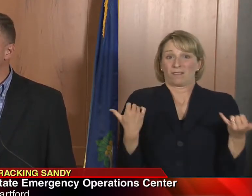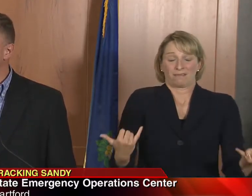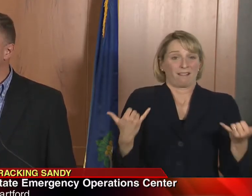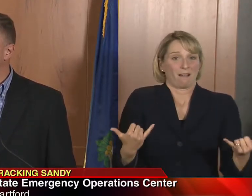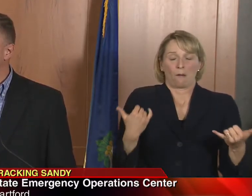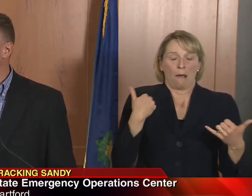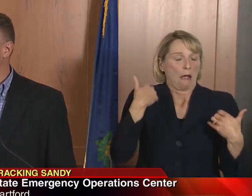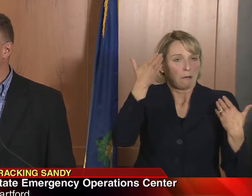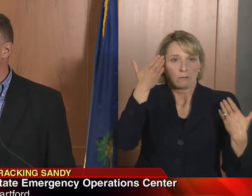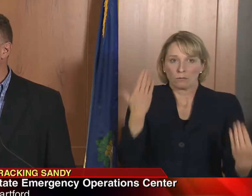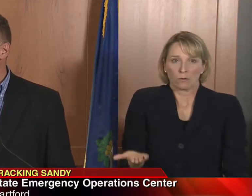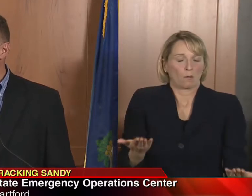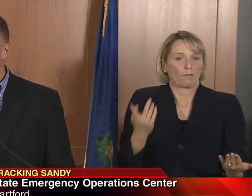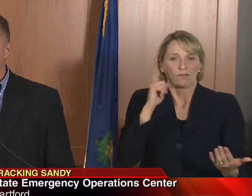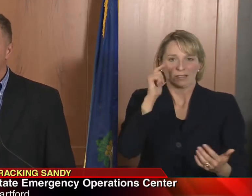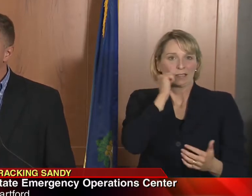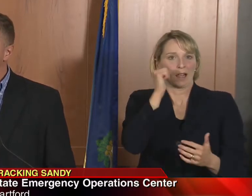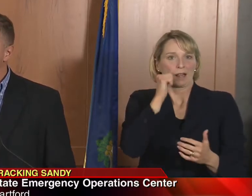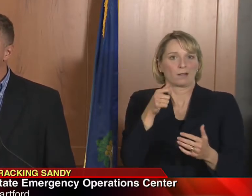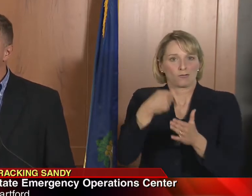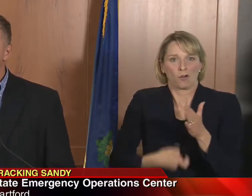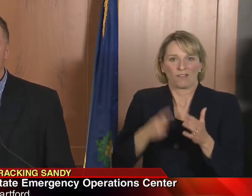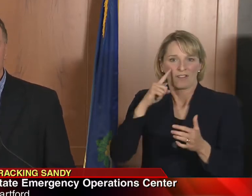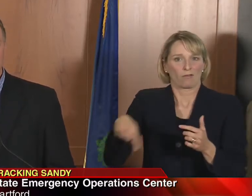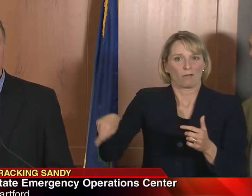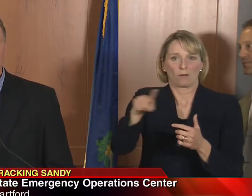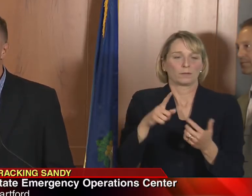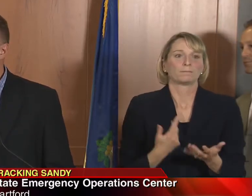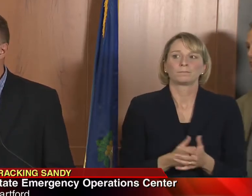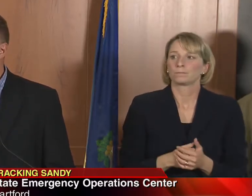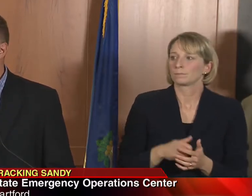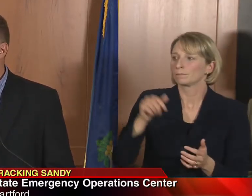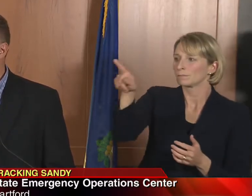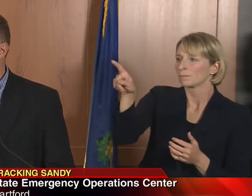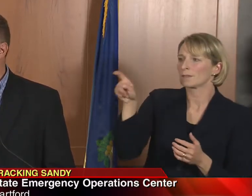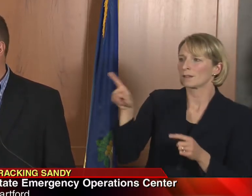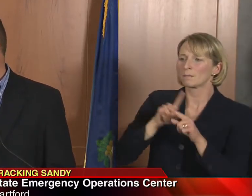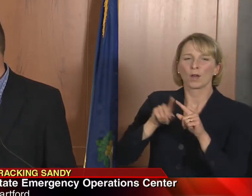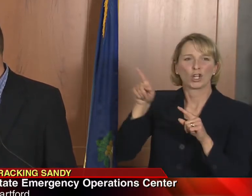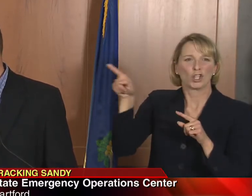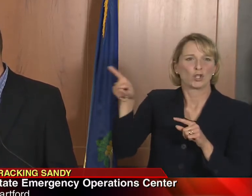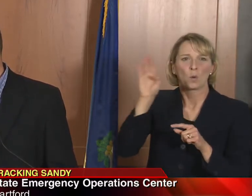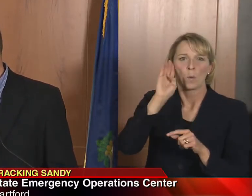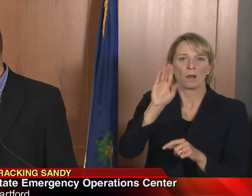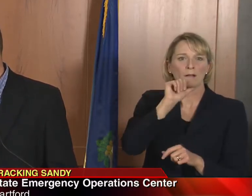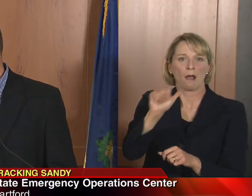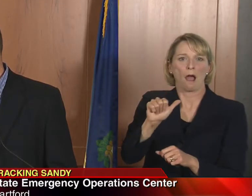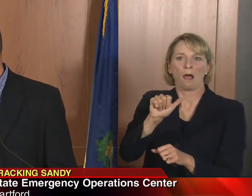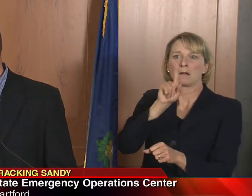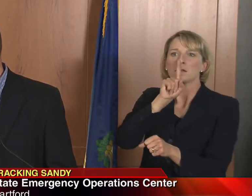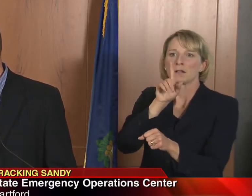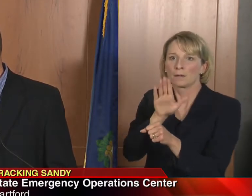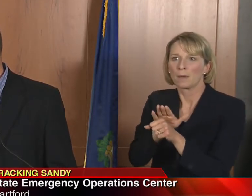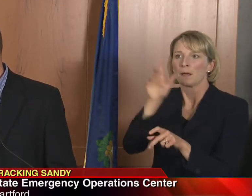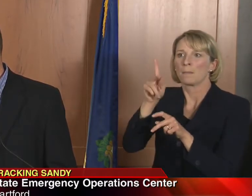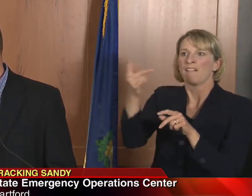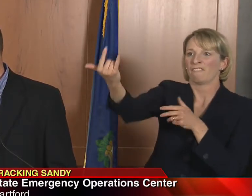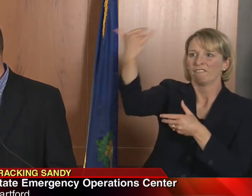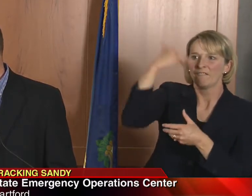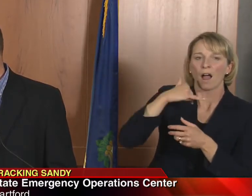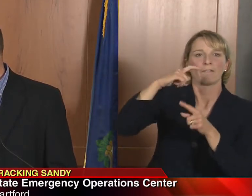that is on a daily basis. But I mean, you wouldn't be making commitments and bringing in people, flying in people